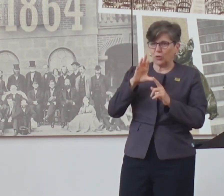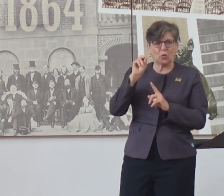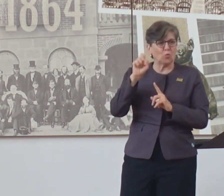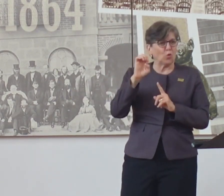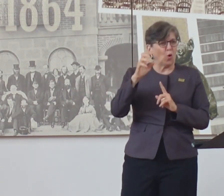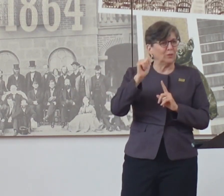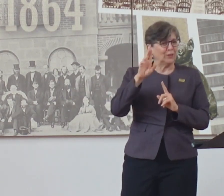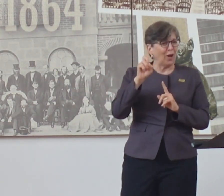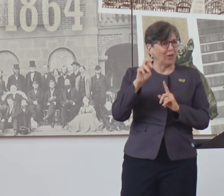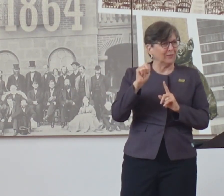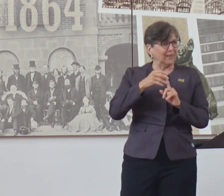that my invitation to